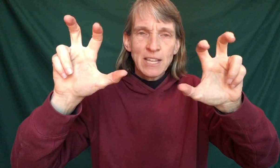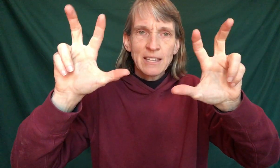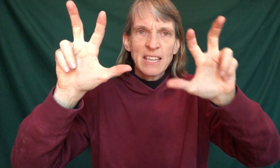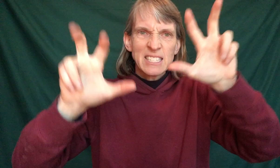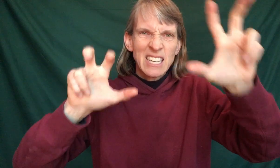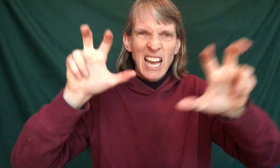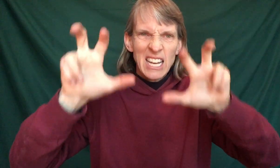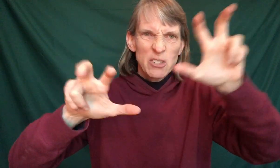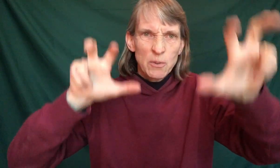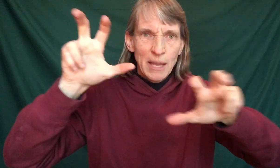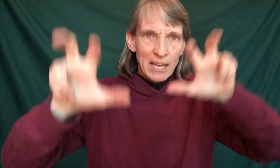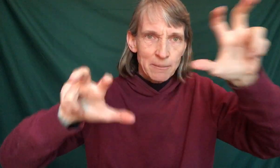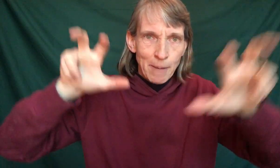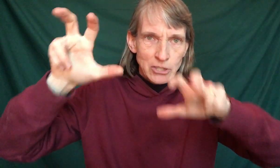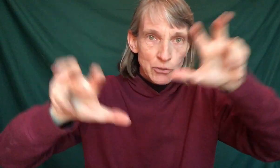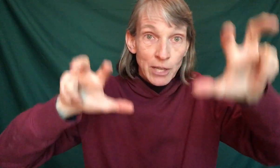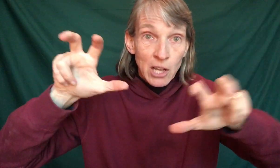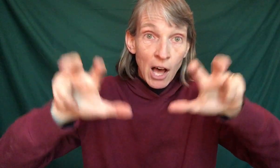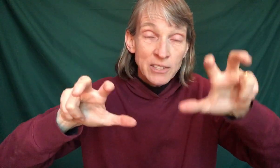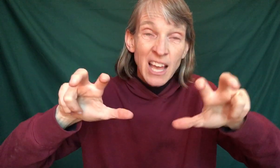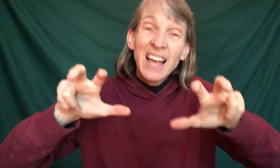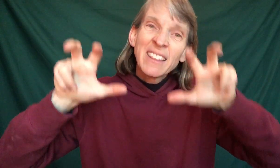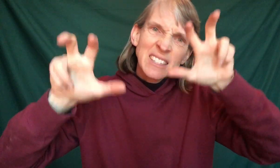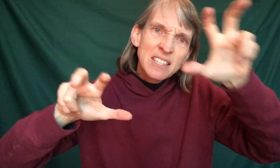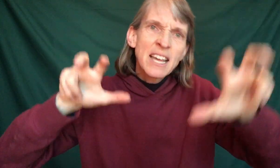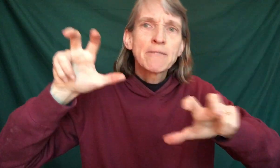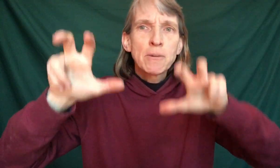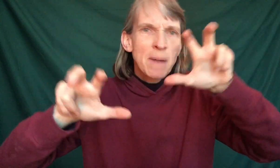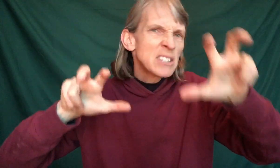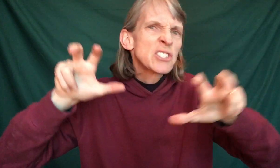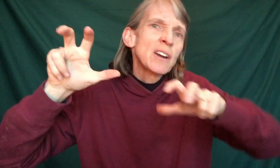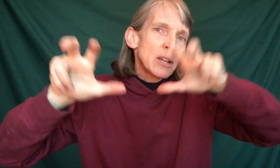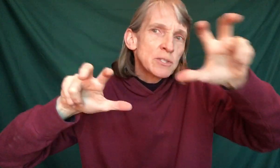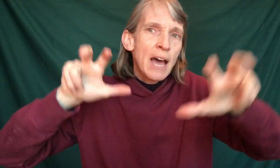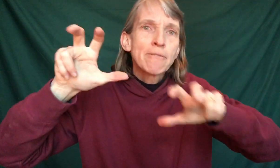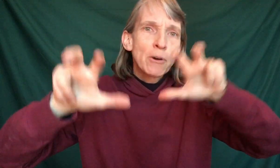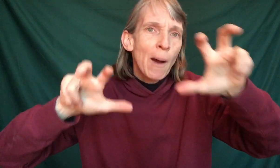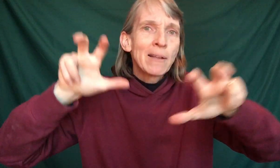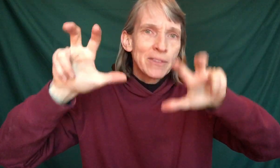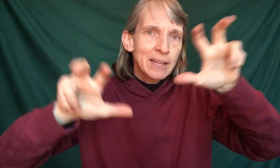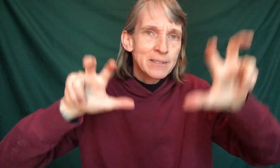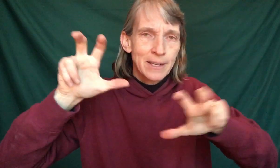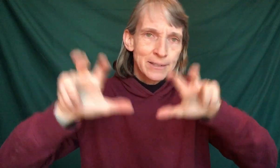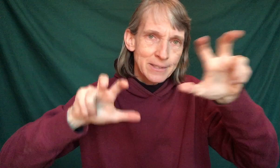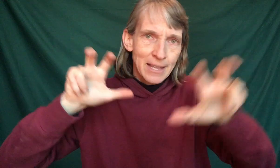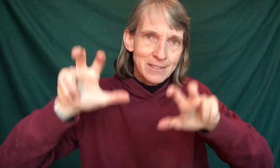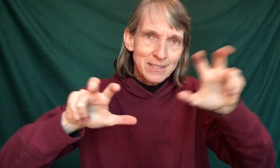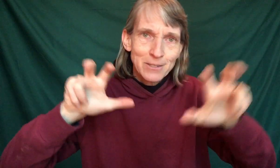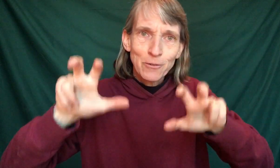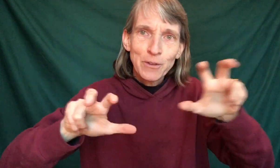like this and kind of do them like monstery claws, that's a sign for monster, and I use that for wild things because that's sort of what they